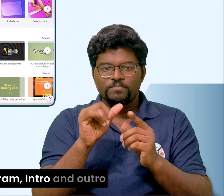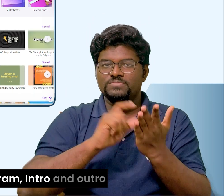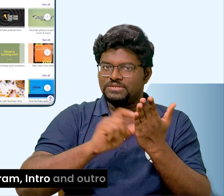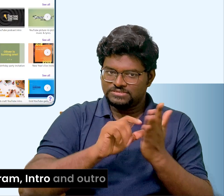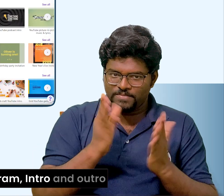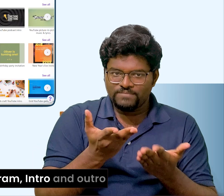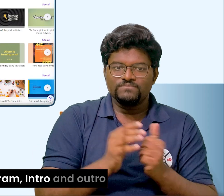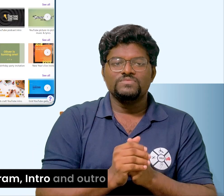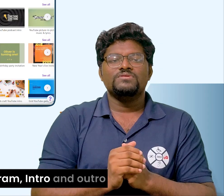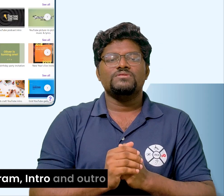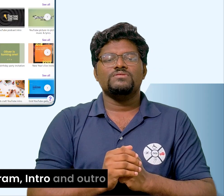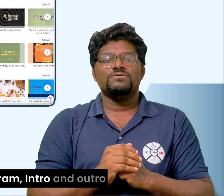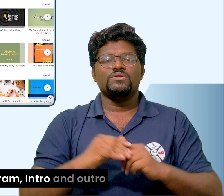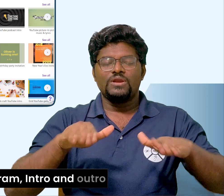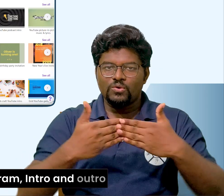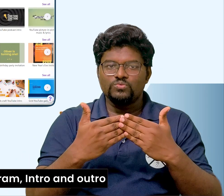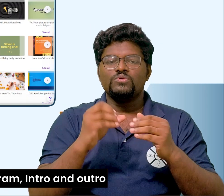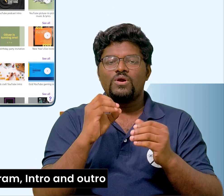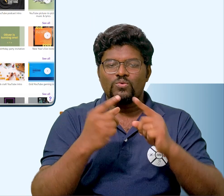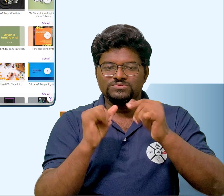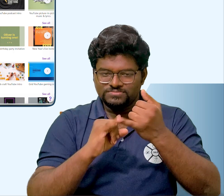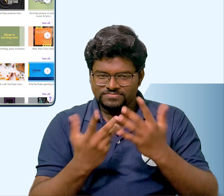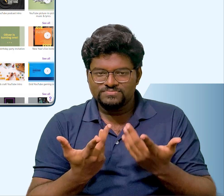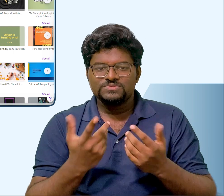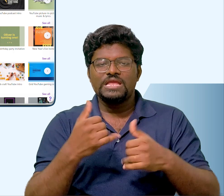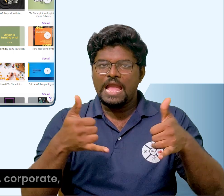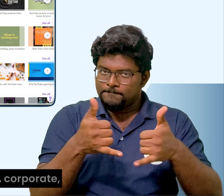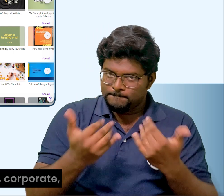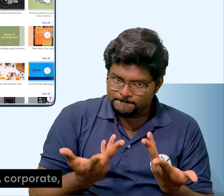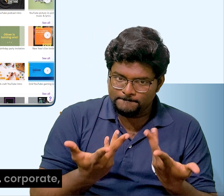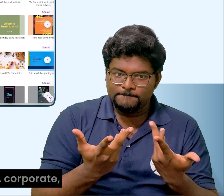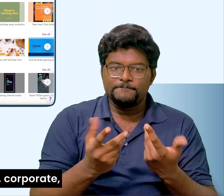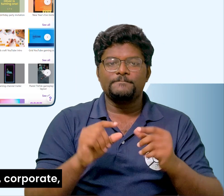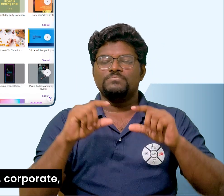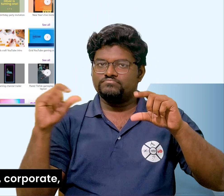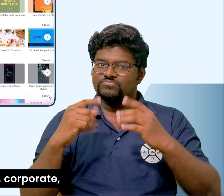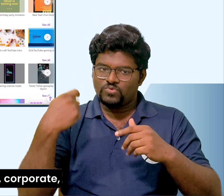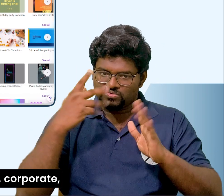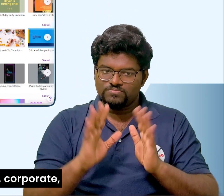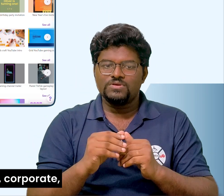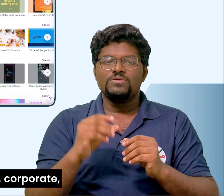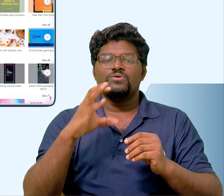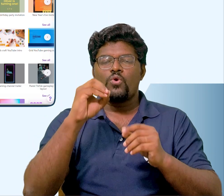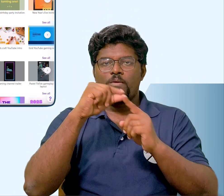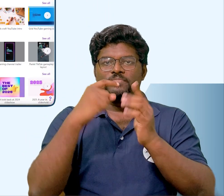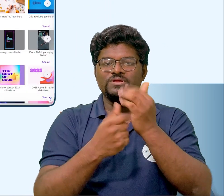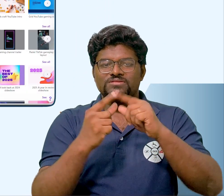Intro and Outro, Gaming, Corporate,